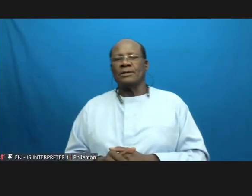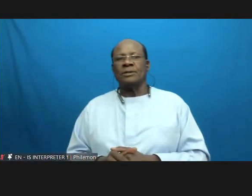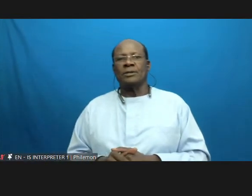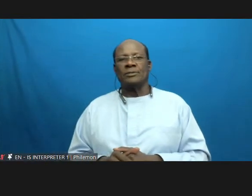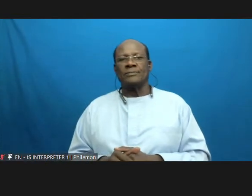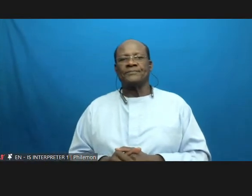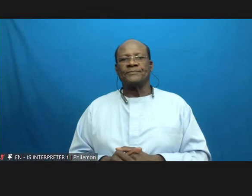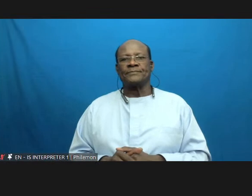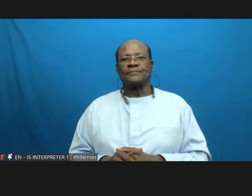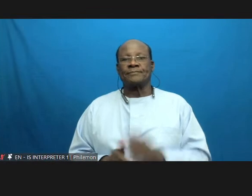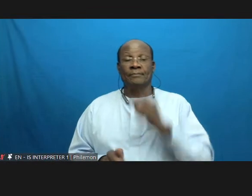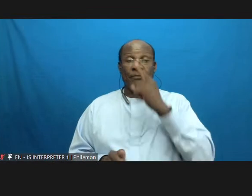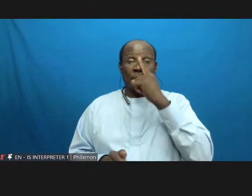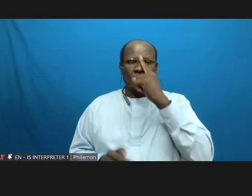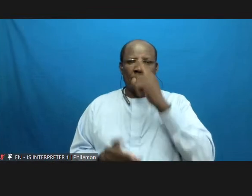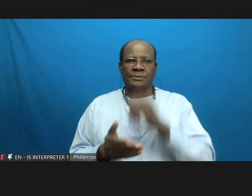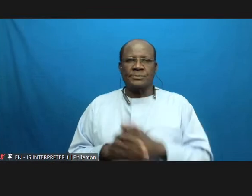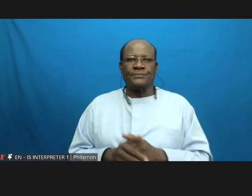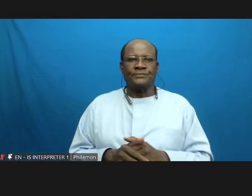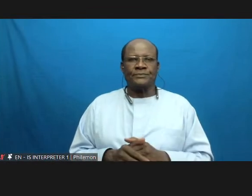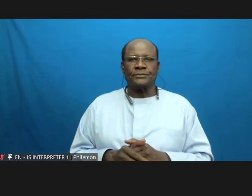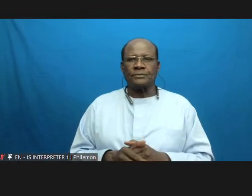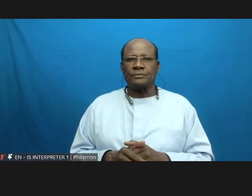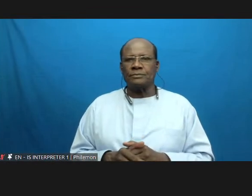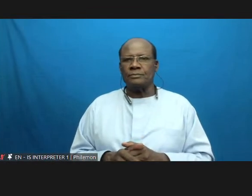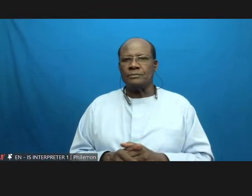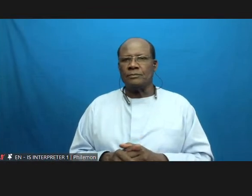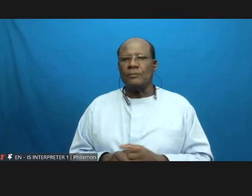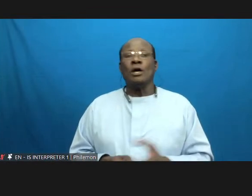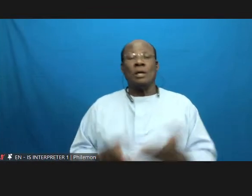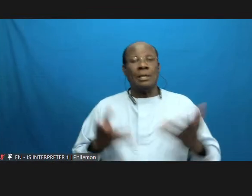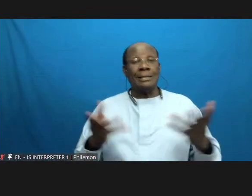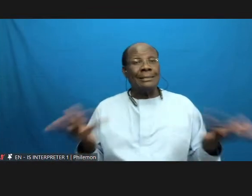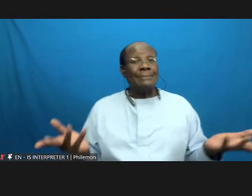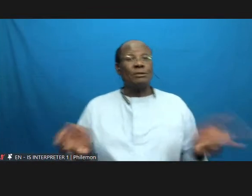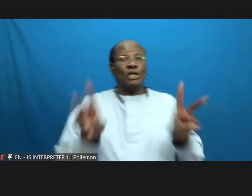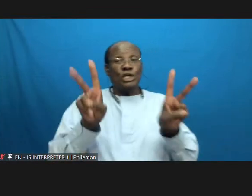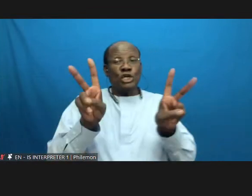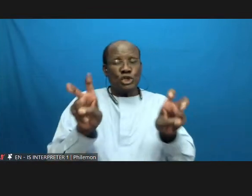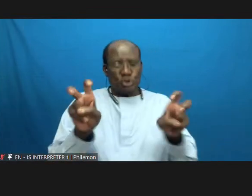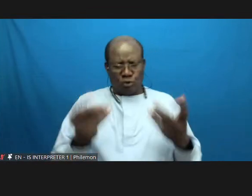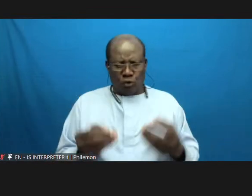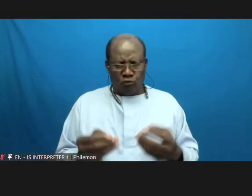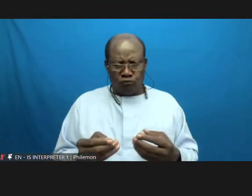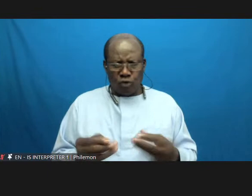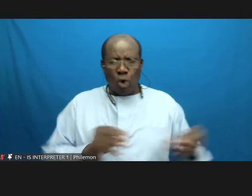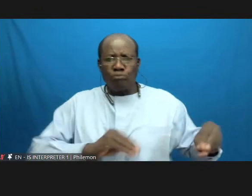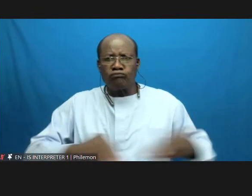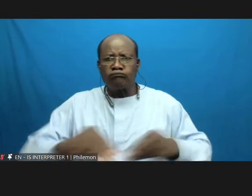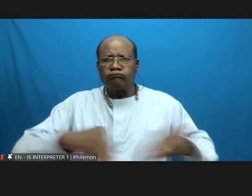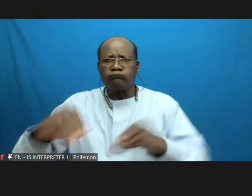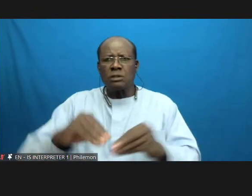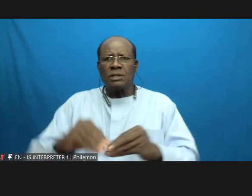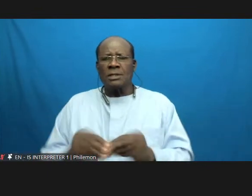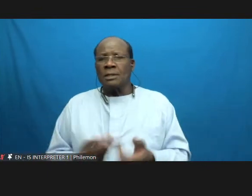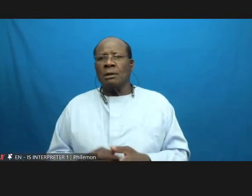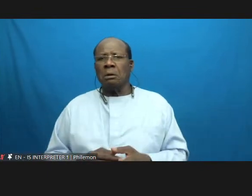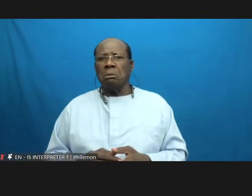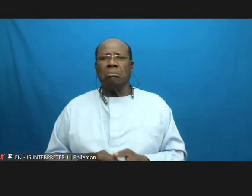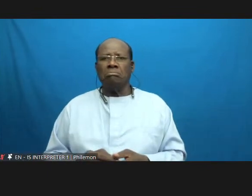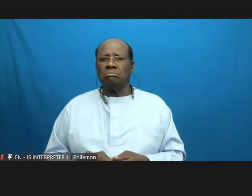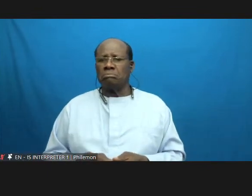view. The issue of mobility came up a lot, and the importance of including migrants in the decision